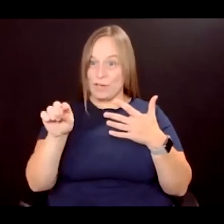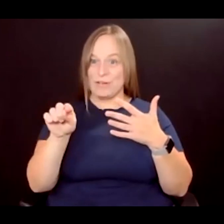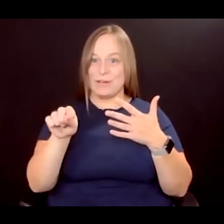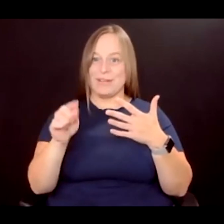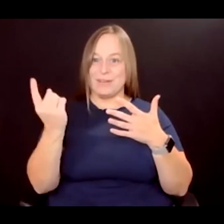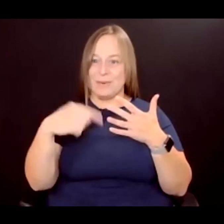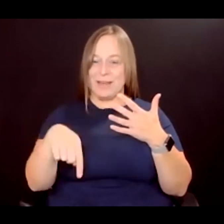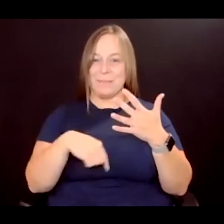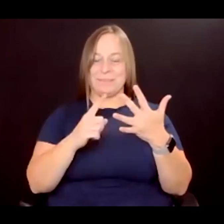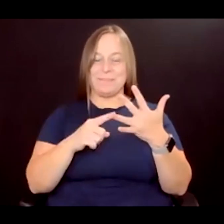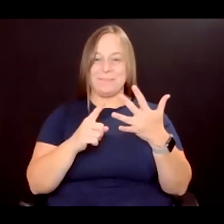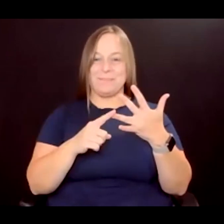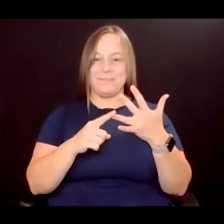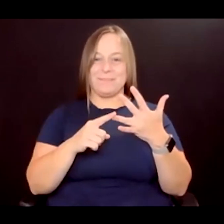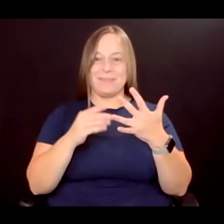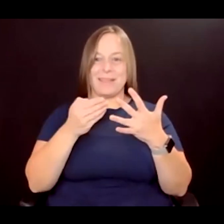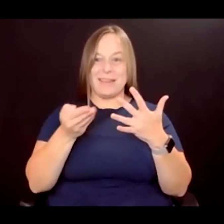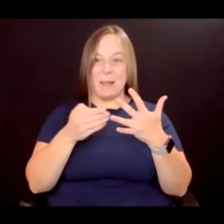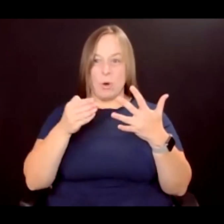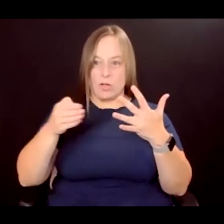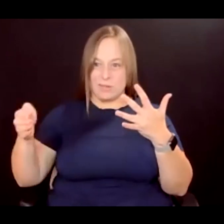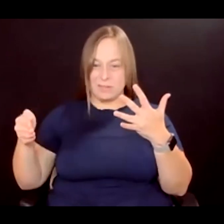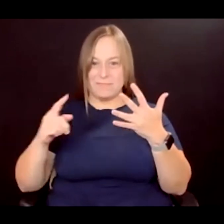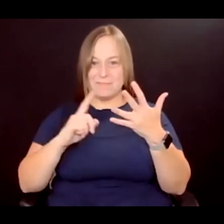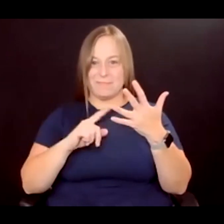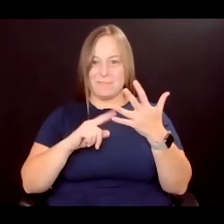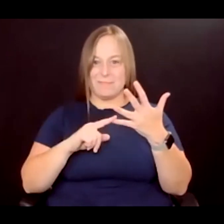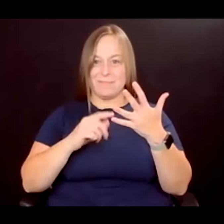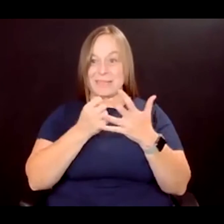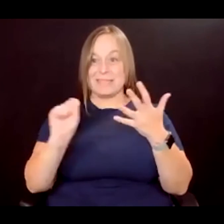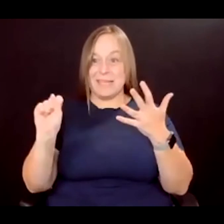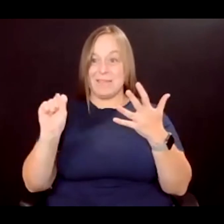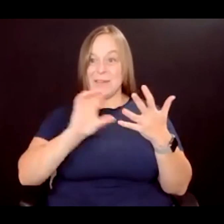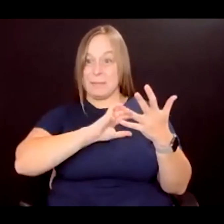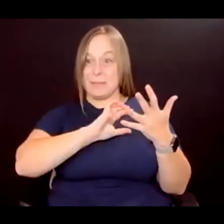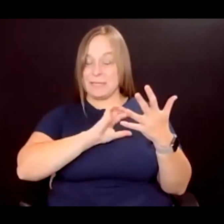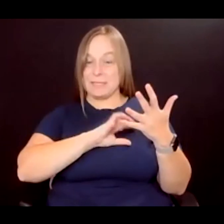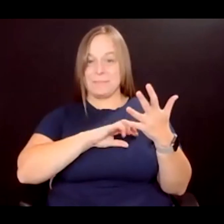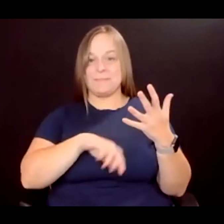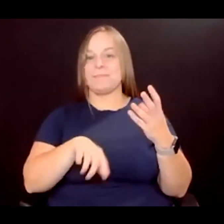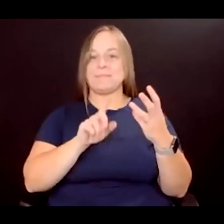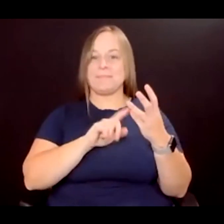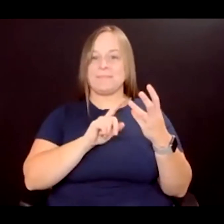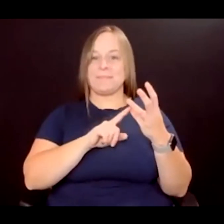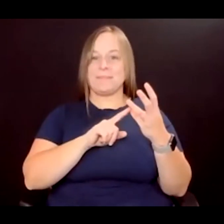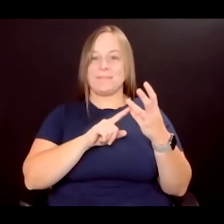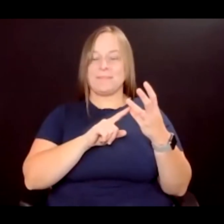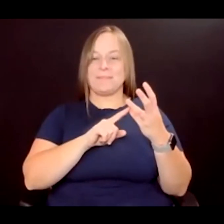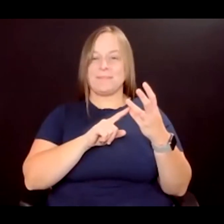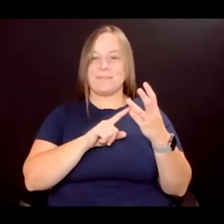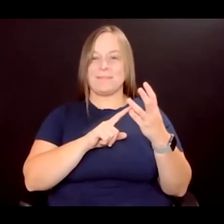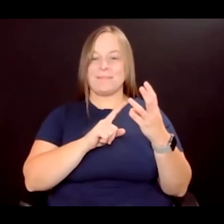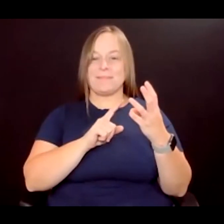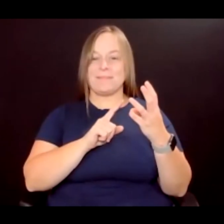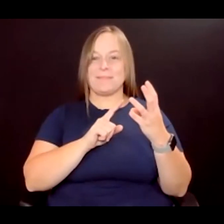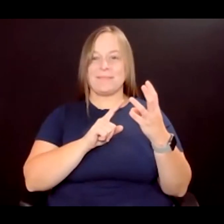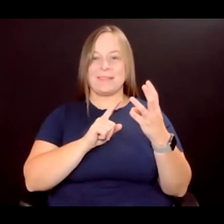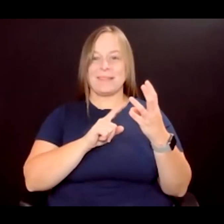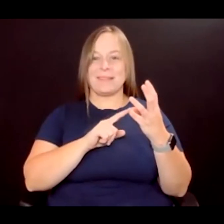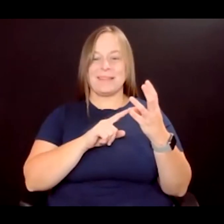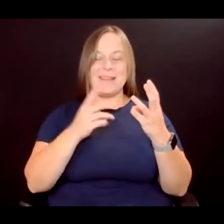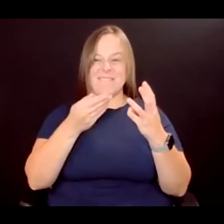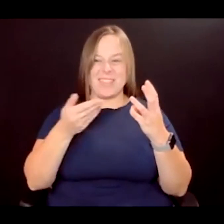here today. So thank you all very much. And I hope that you have a great day and continue to enjoy this late summer